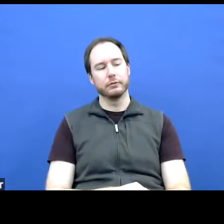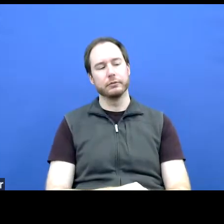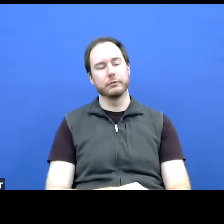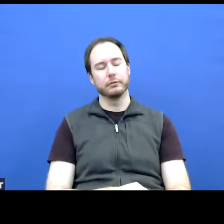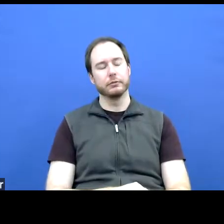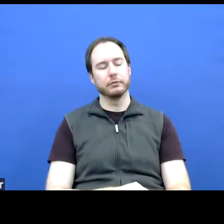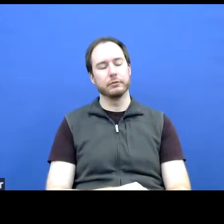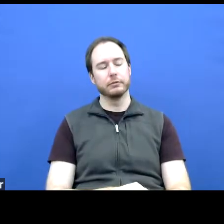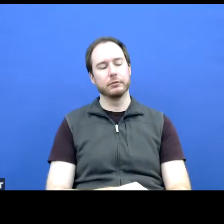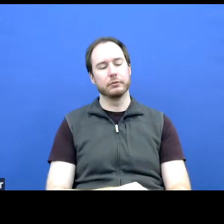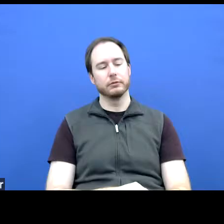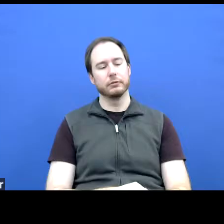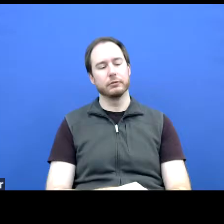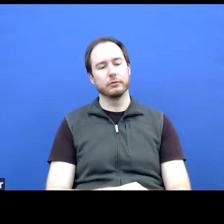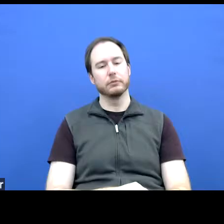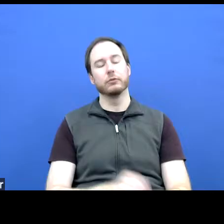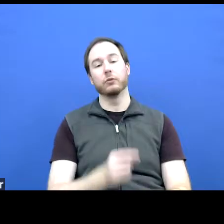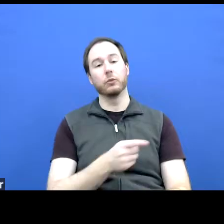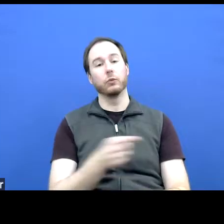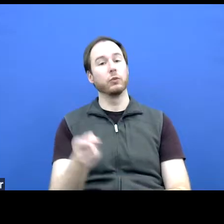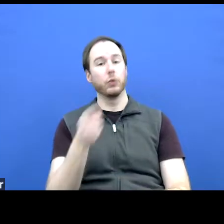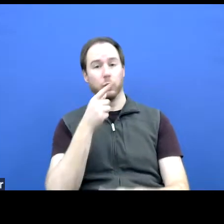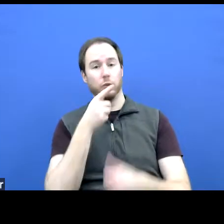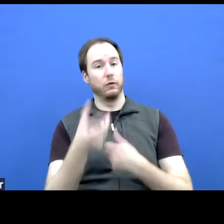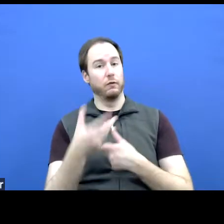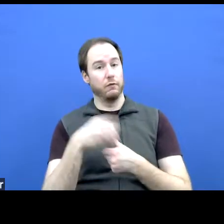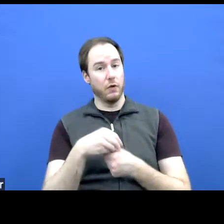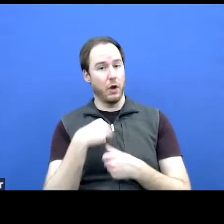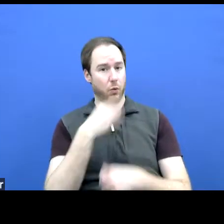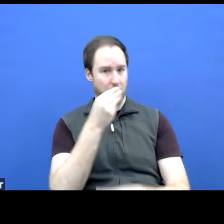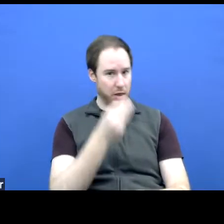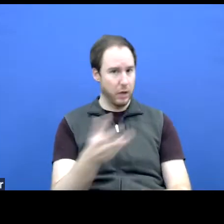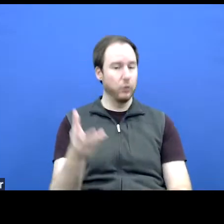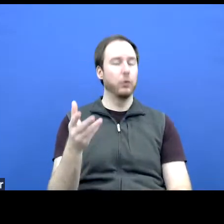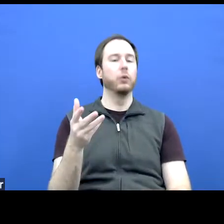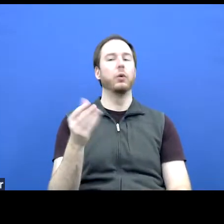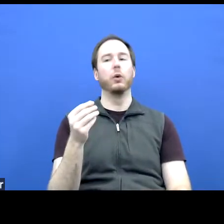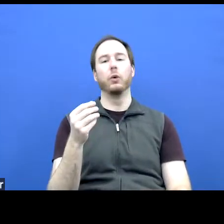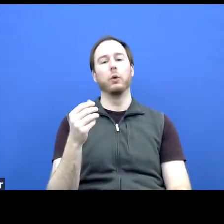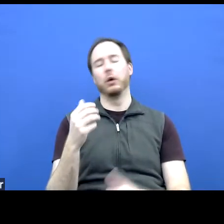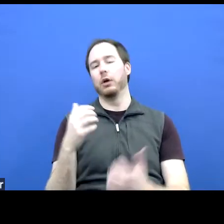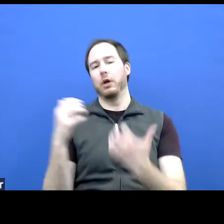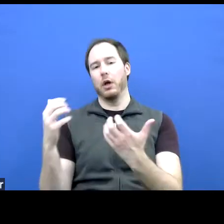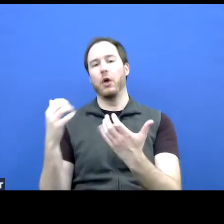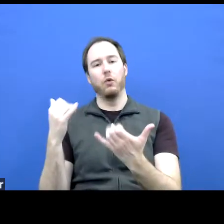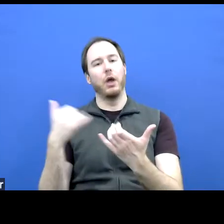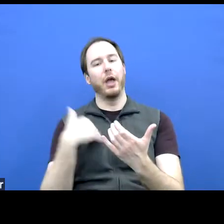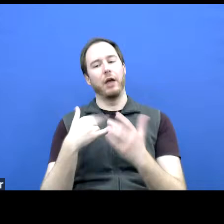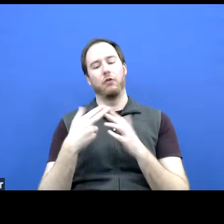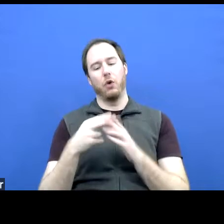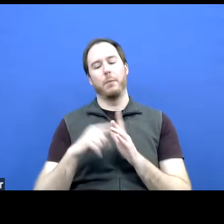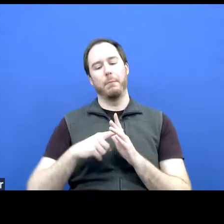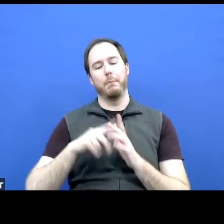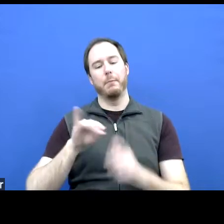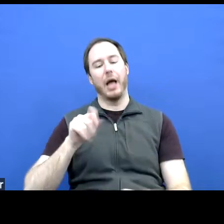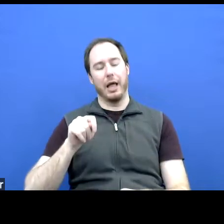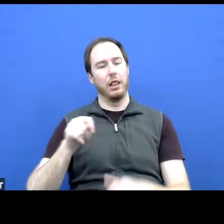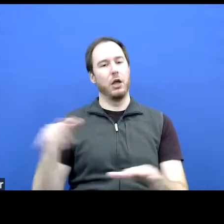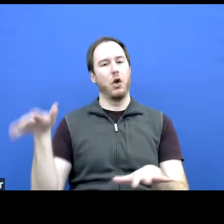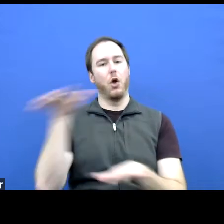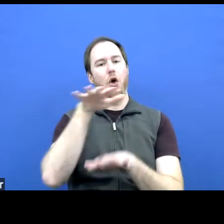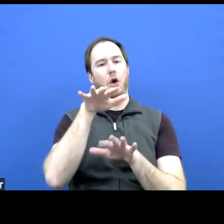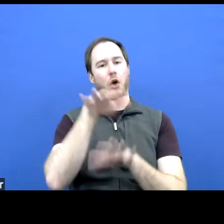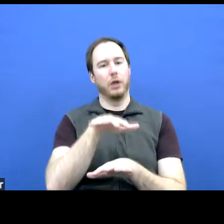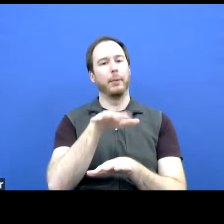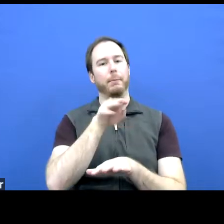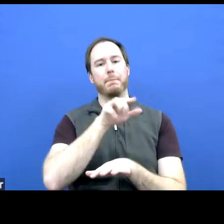just so the folks involved in this project are aware and other people know. So there is currently a pilot covering the mall.